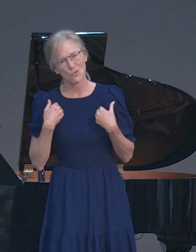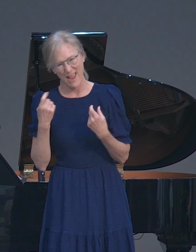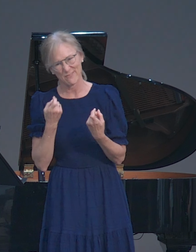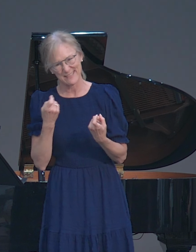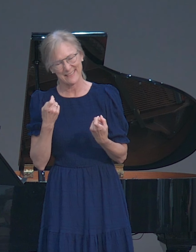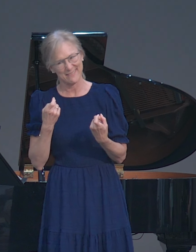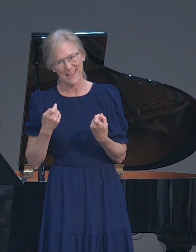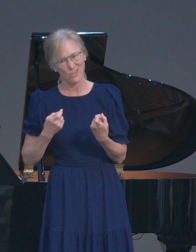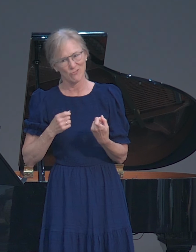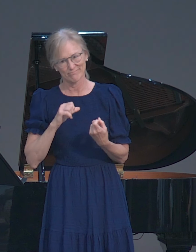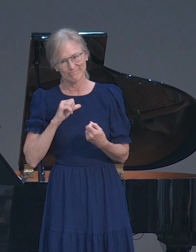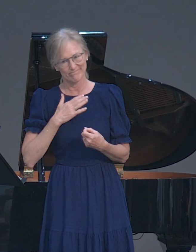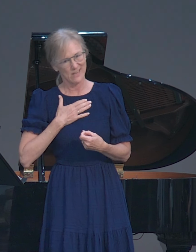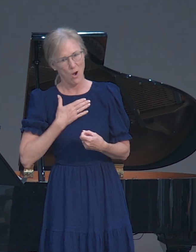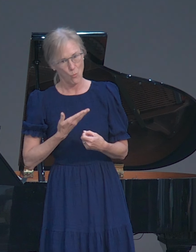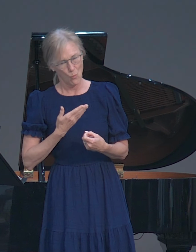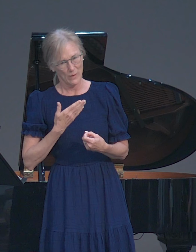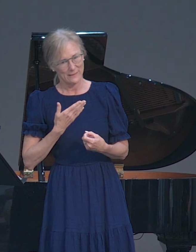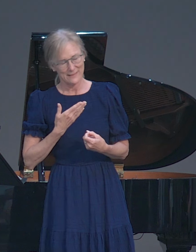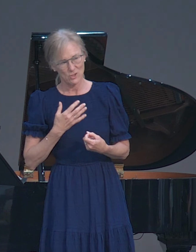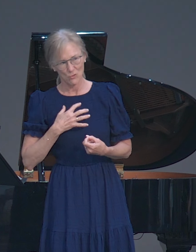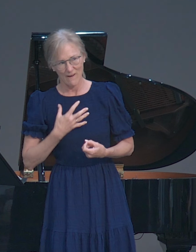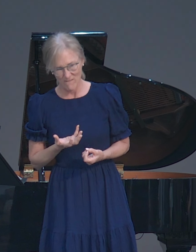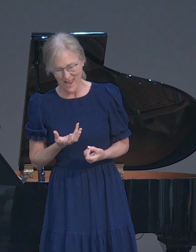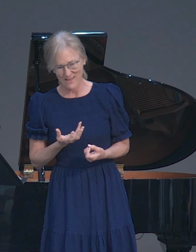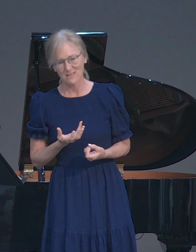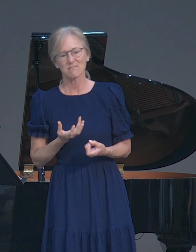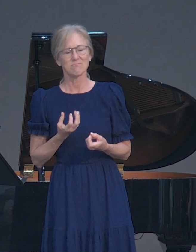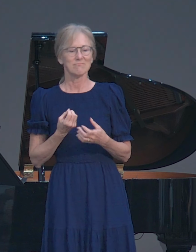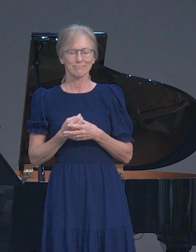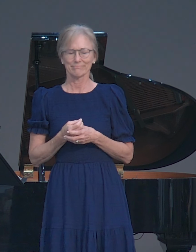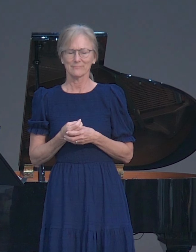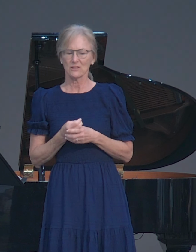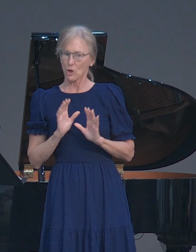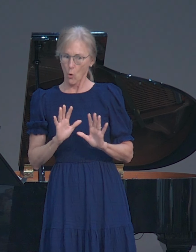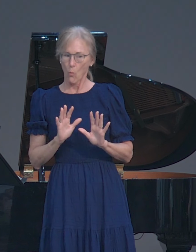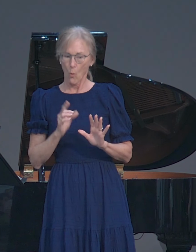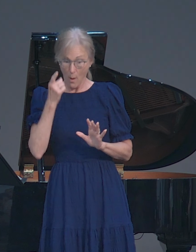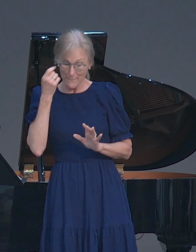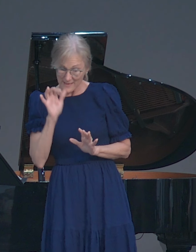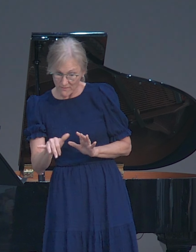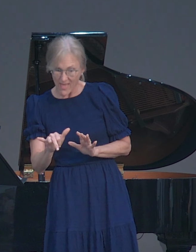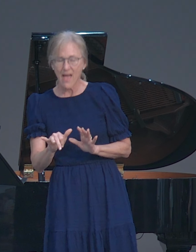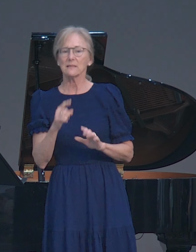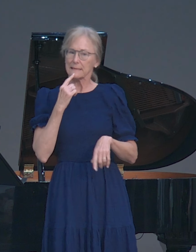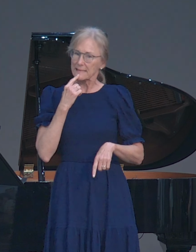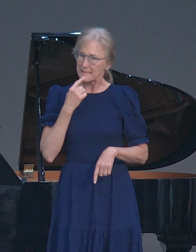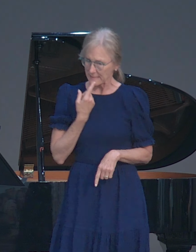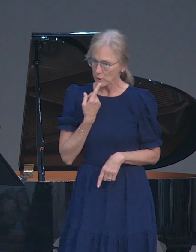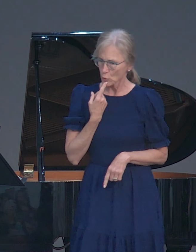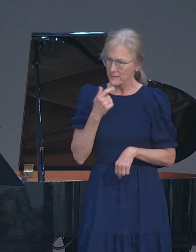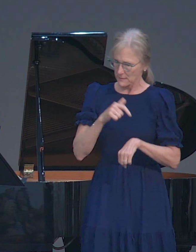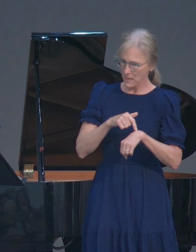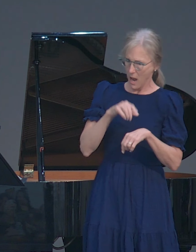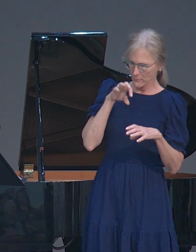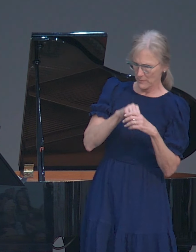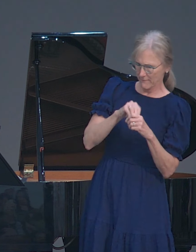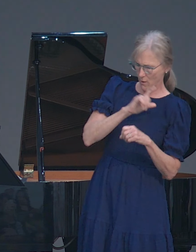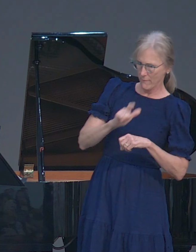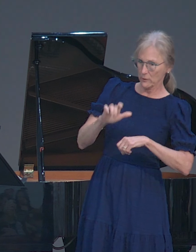part in the Lord's Supper is a wonderful thing, but we must not take it lightly. So right now, what we're going to do is